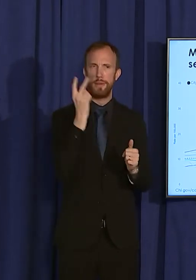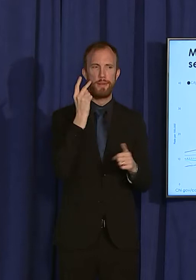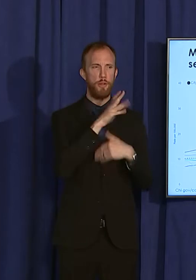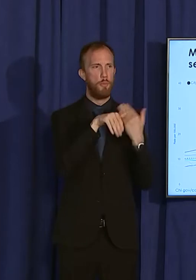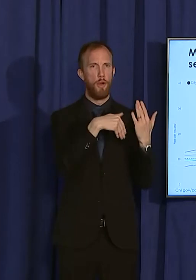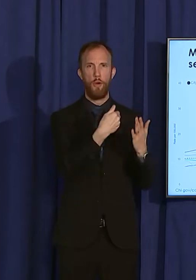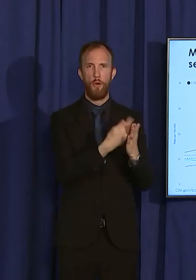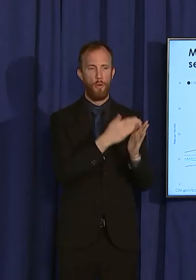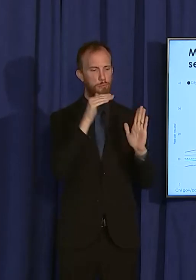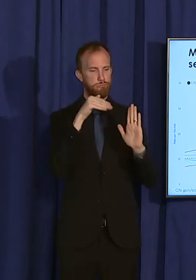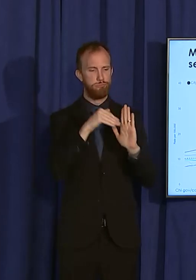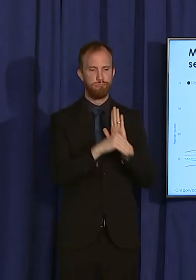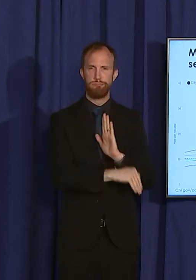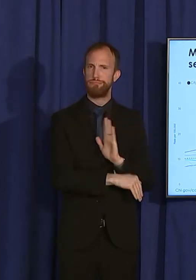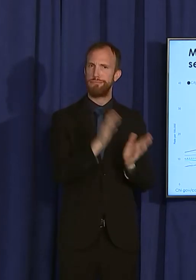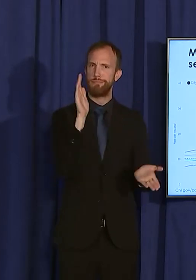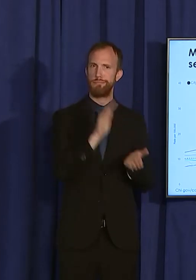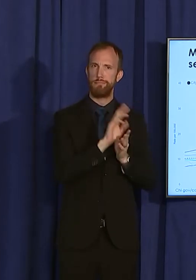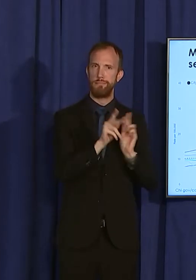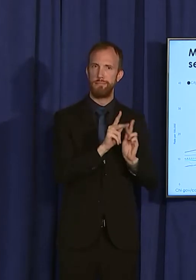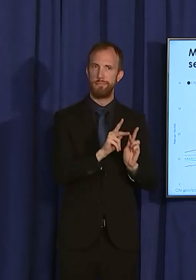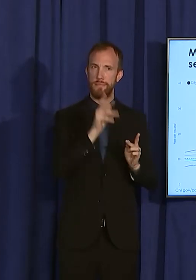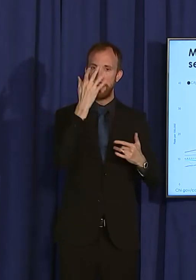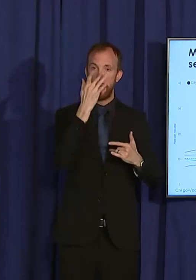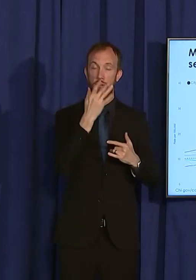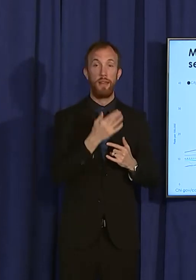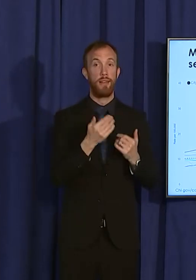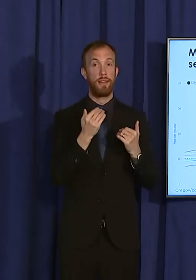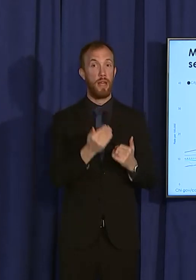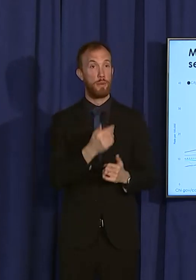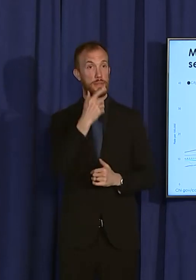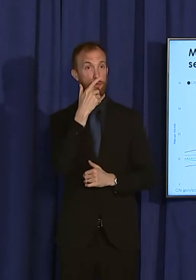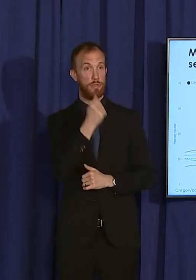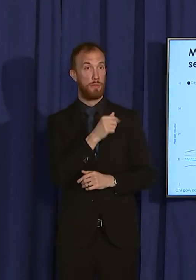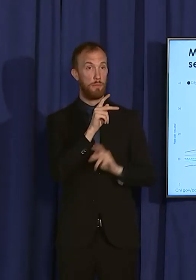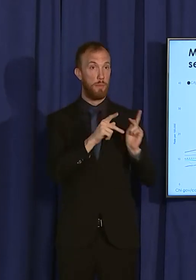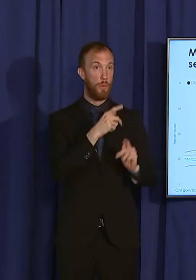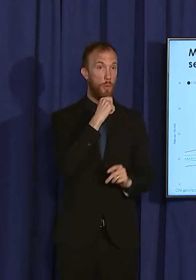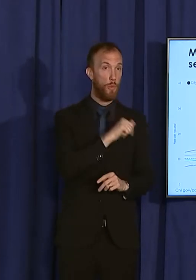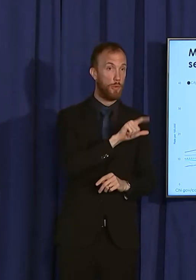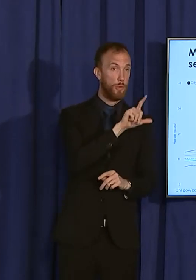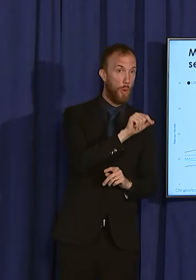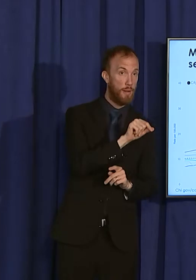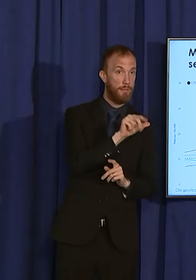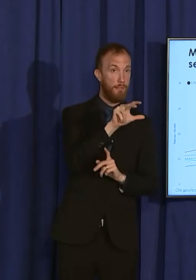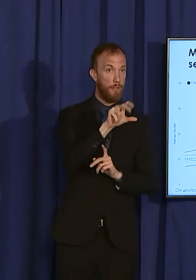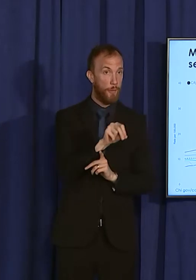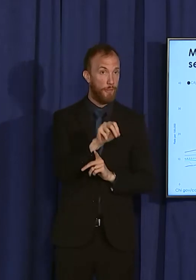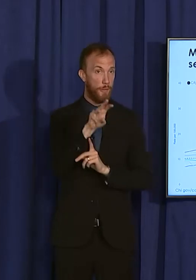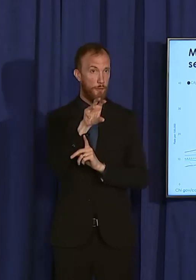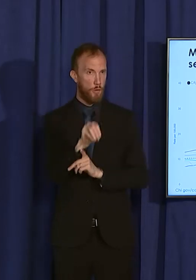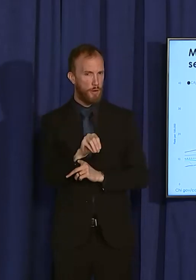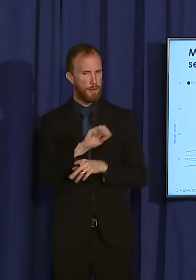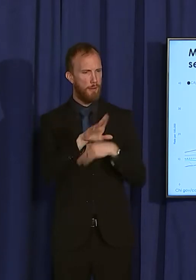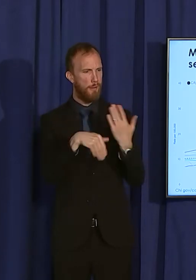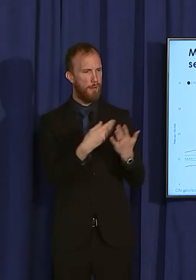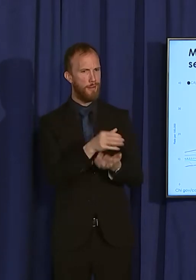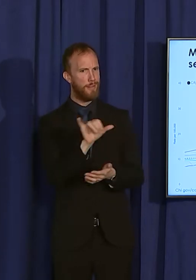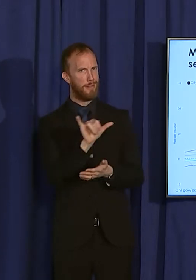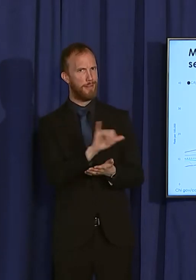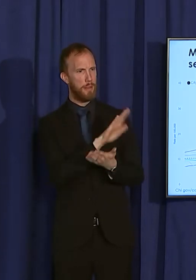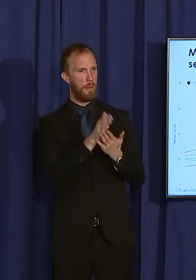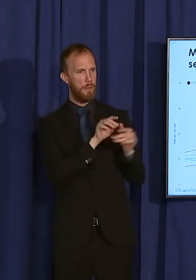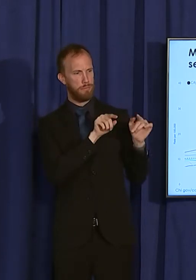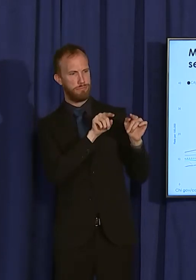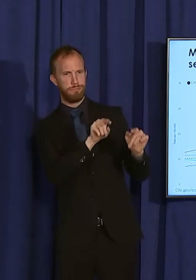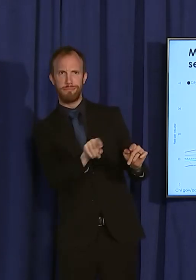And interestingly, we're now seeing equal COVID rates for people in their 20s, in their 30s, and in their 40s. So thanks to everybody who's